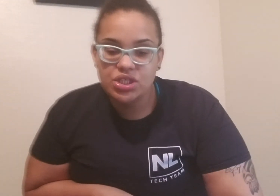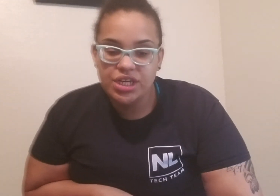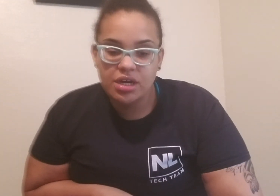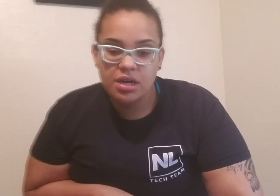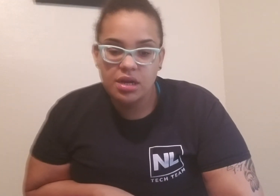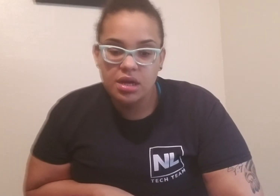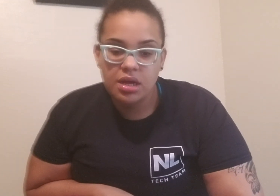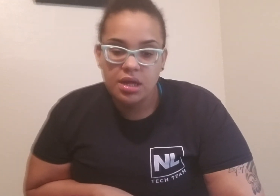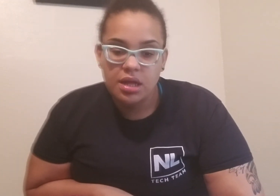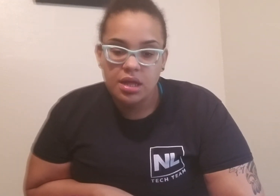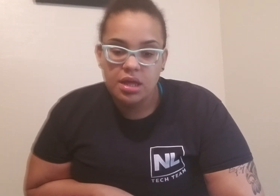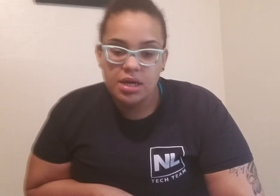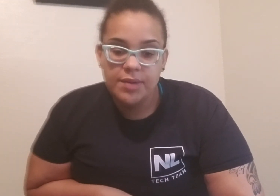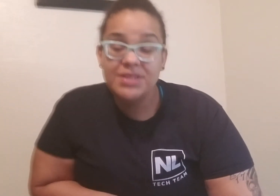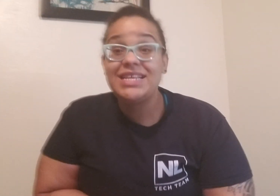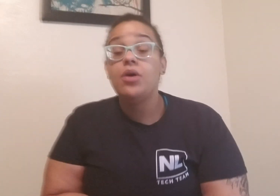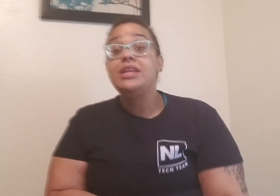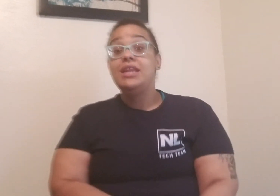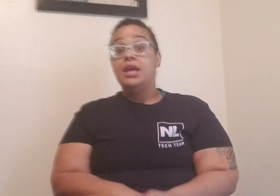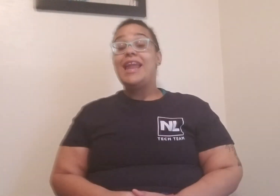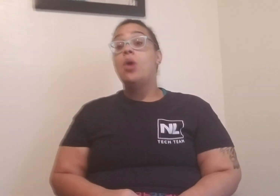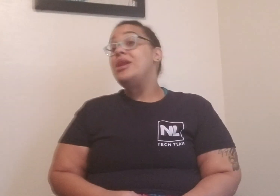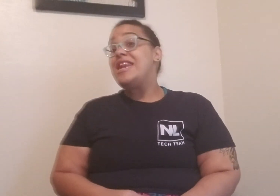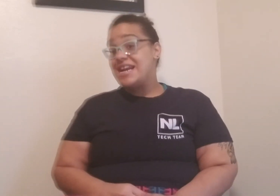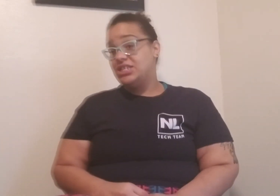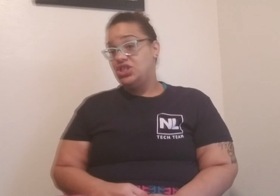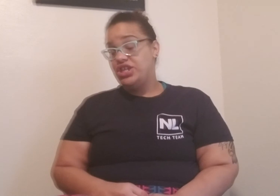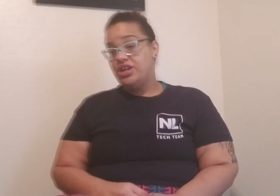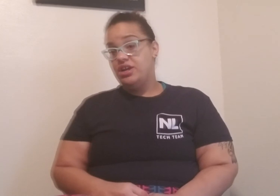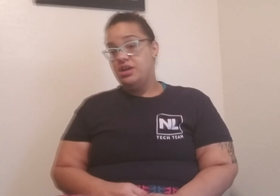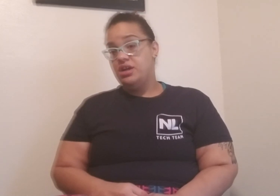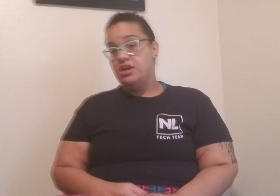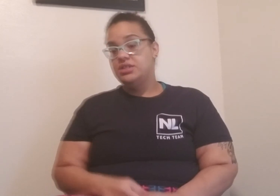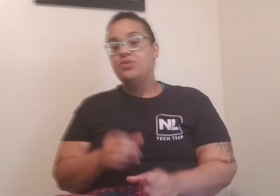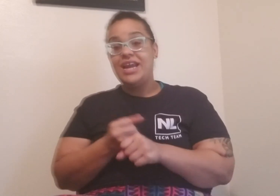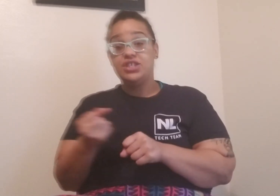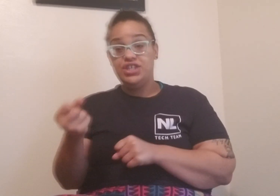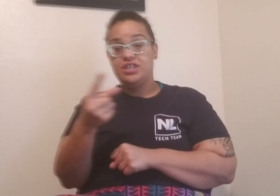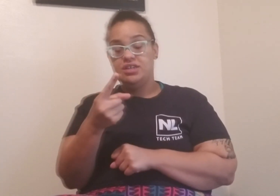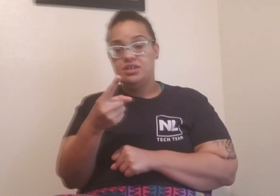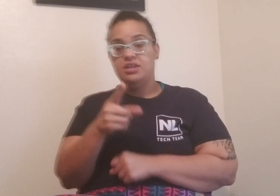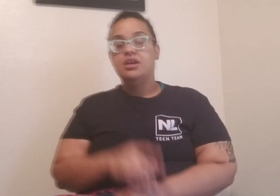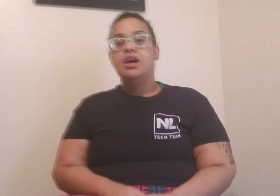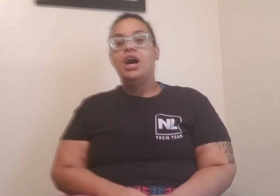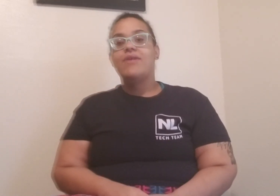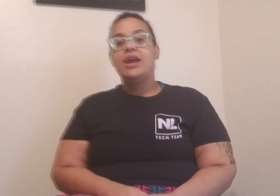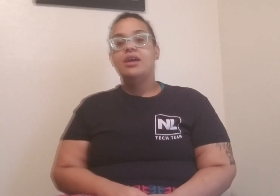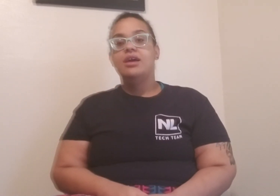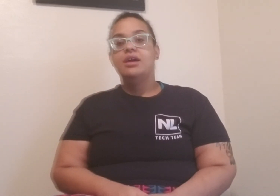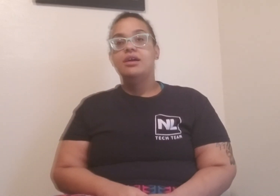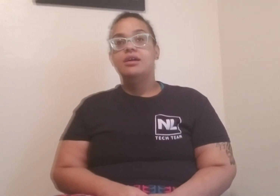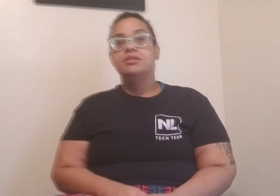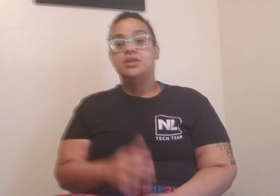year. So now next year, so next year, all right,